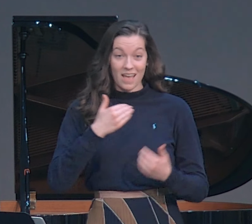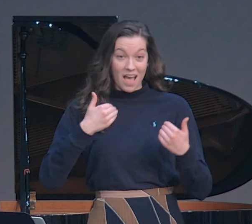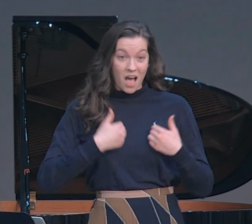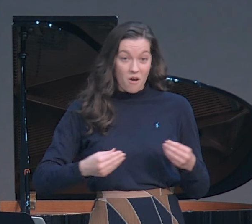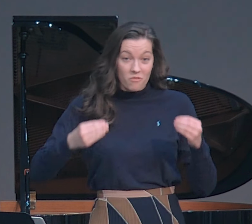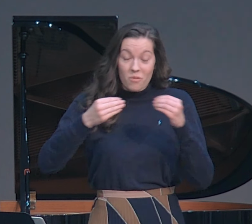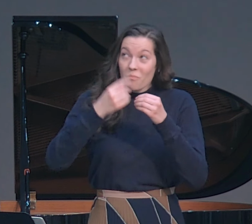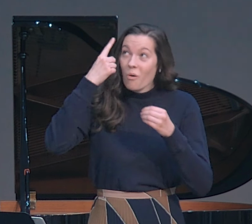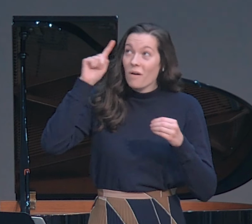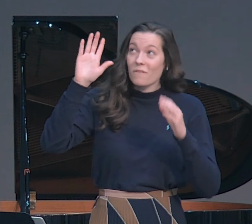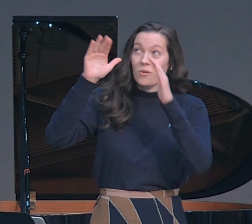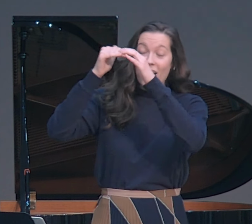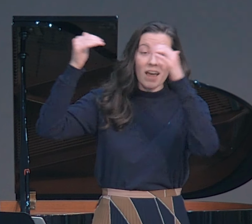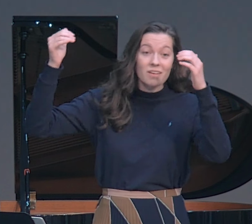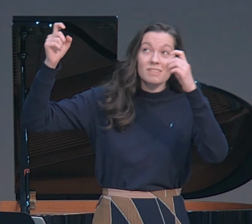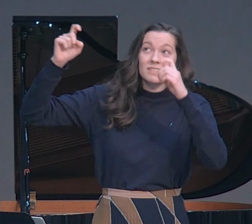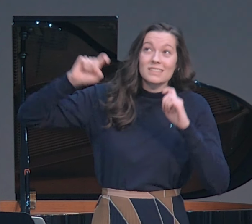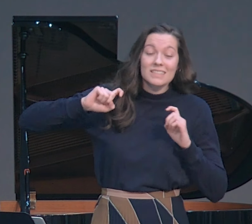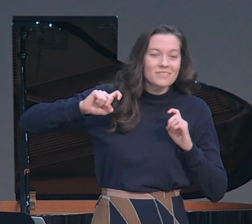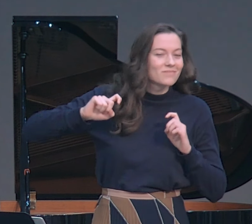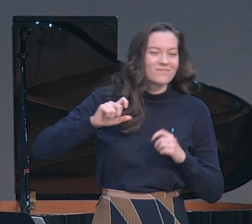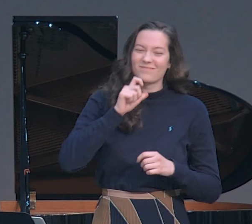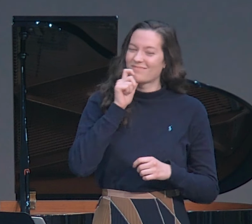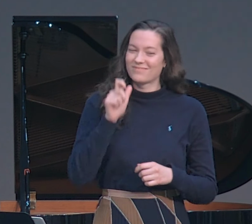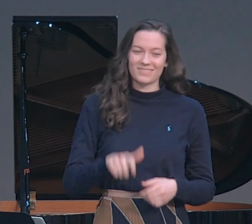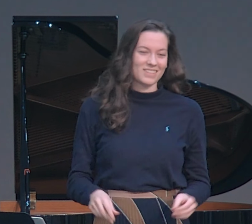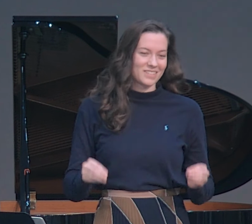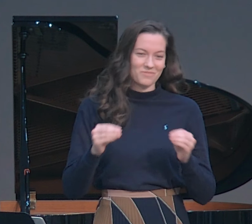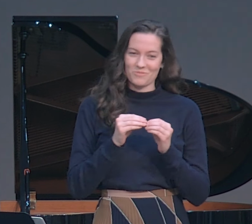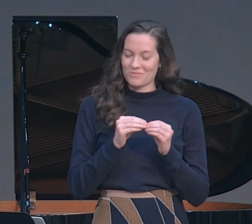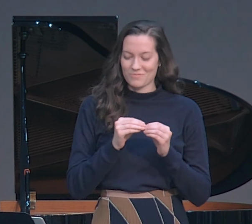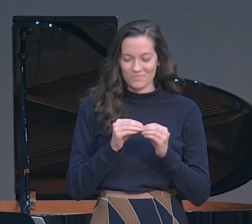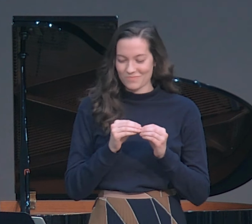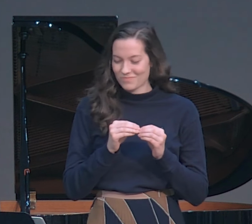no more for heaven now to